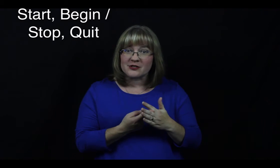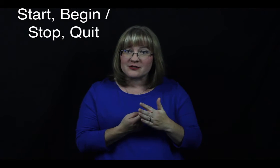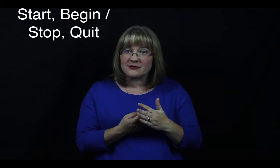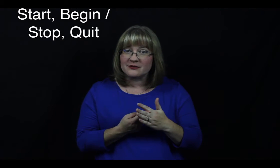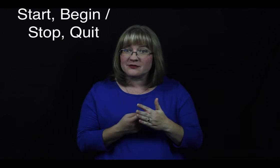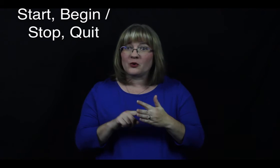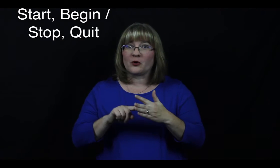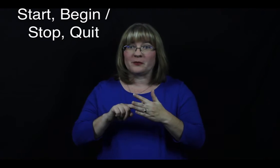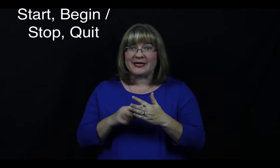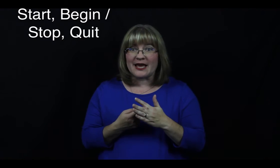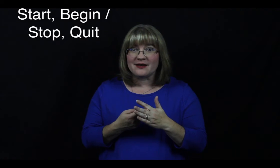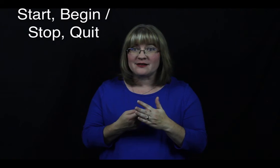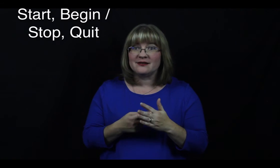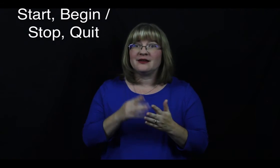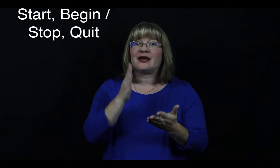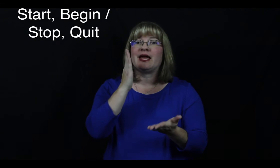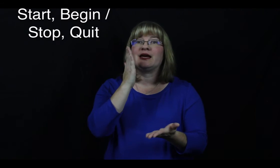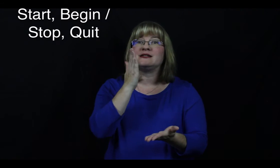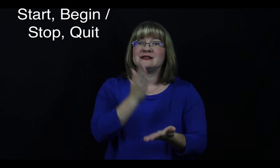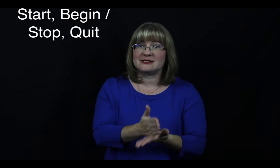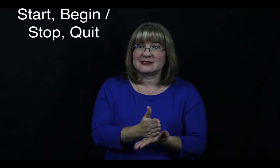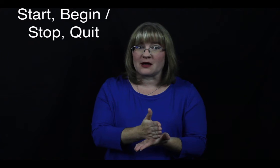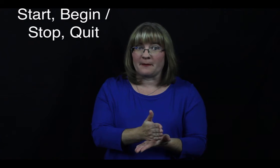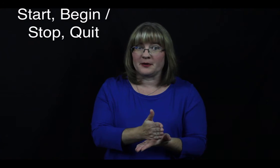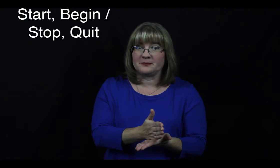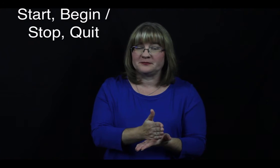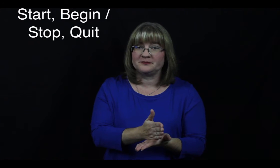Start or begin and stop.